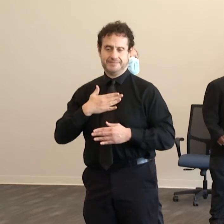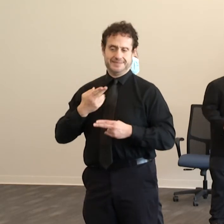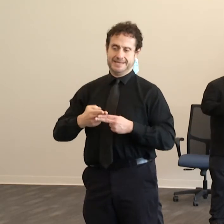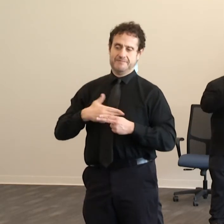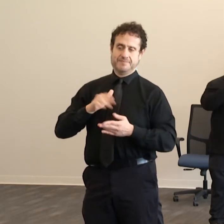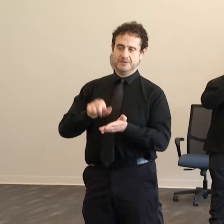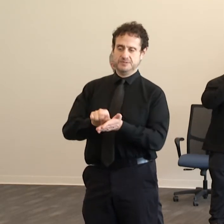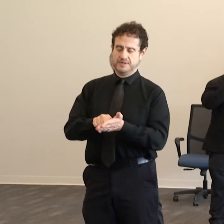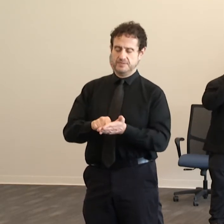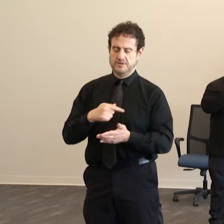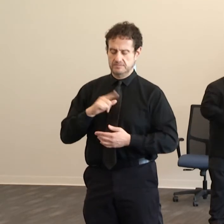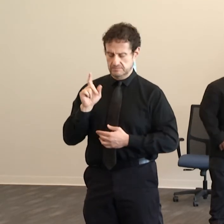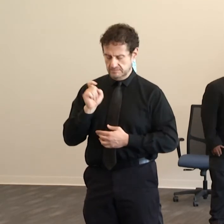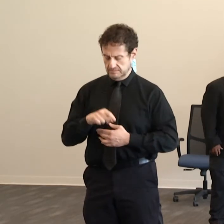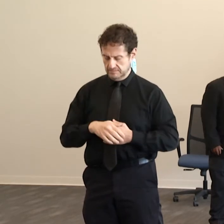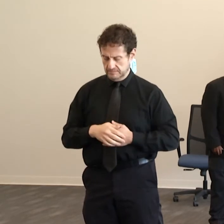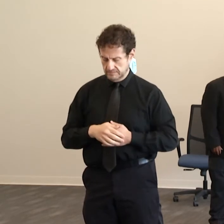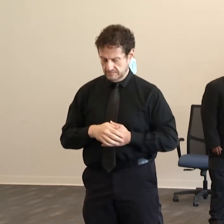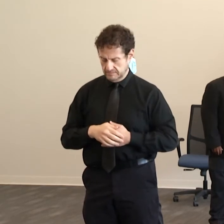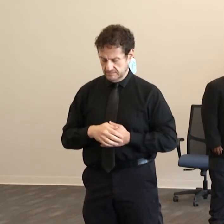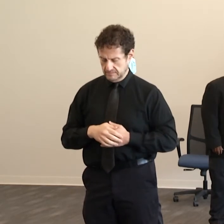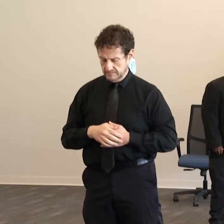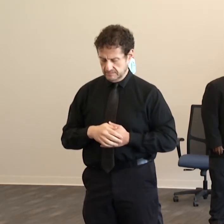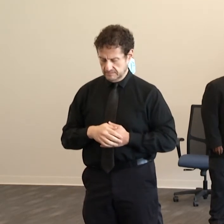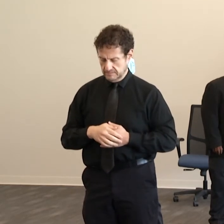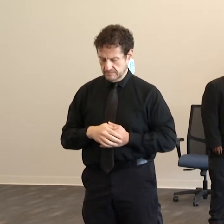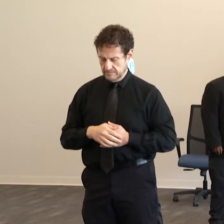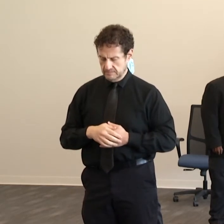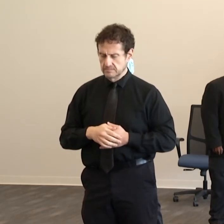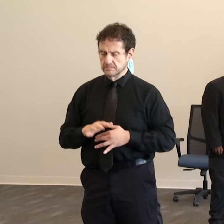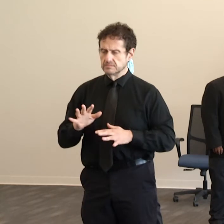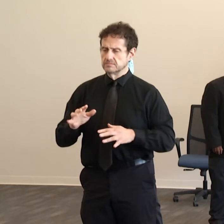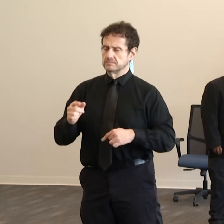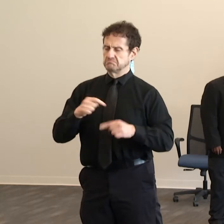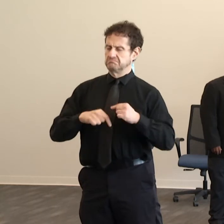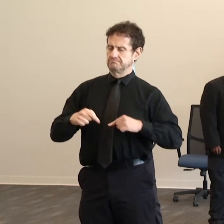So my question is going back to